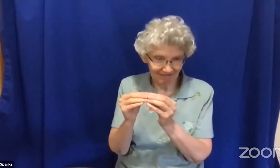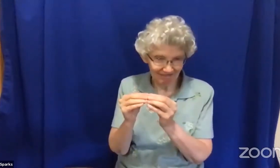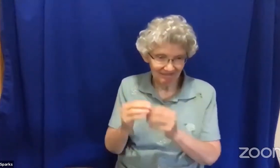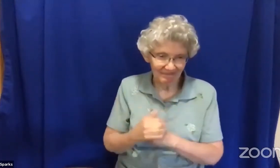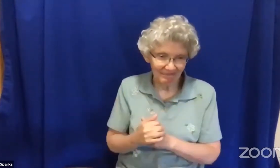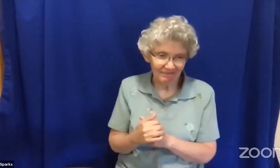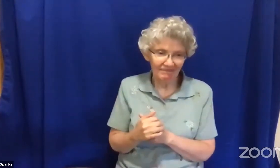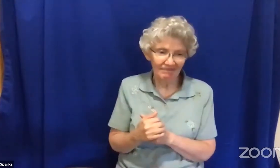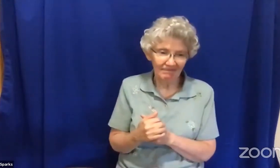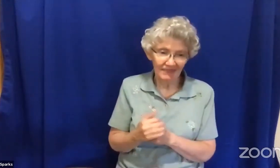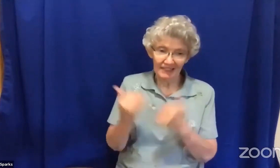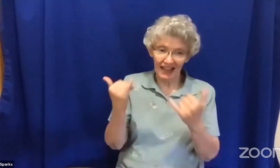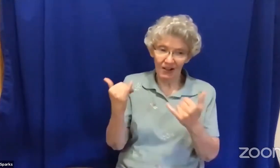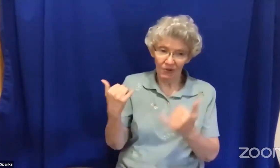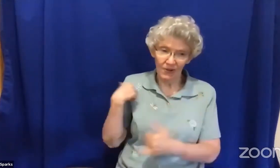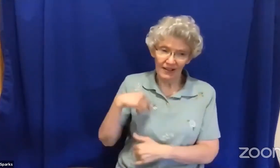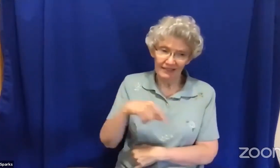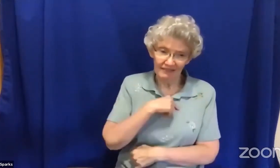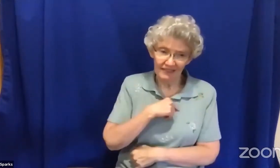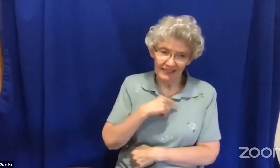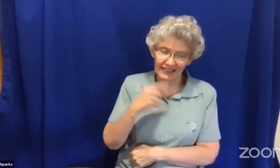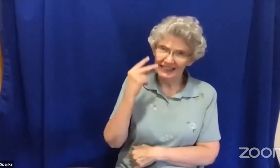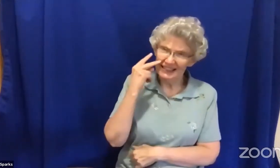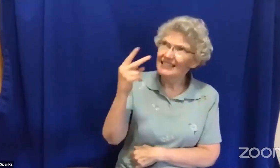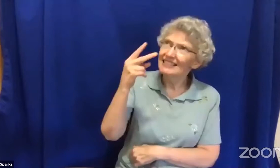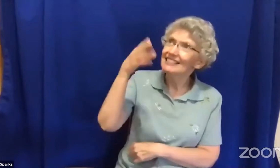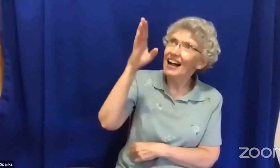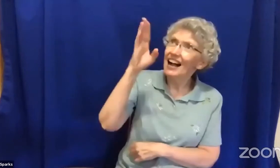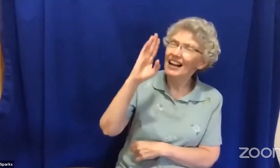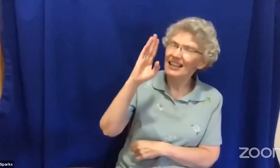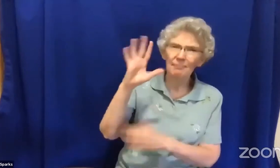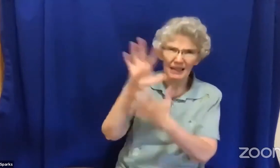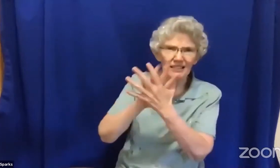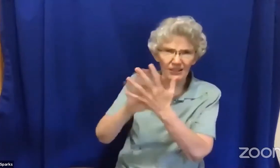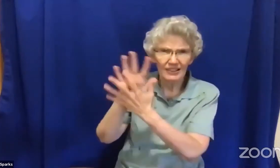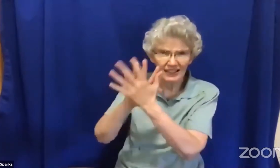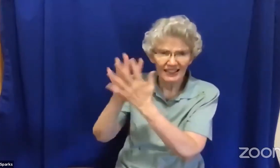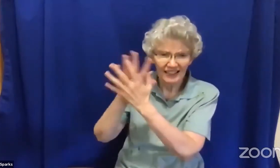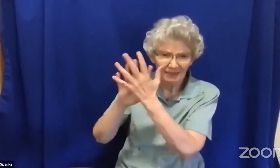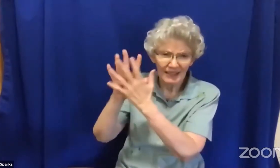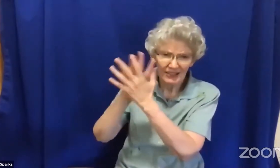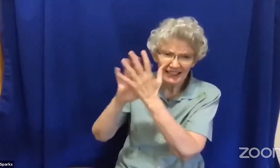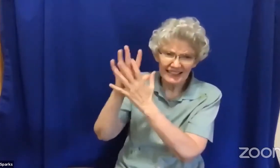Now all we can see of God is like a cloudy picture in a mirror.